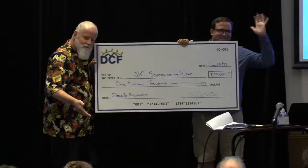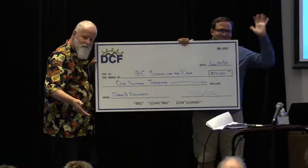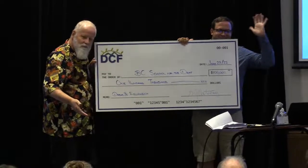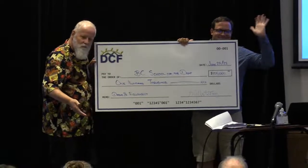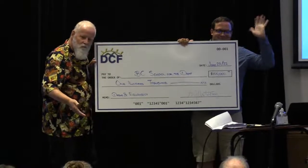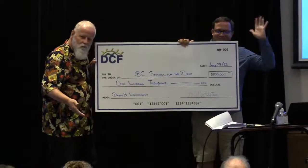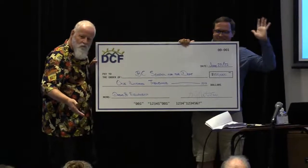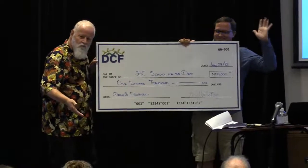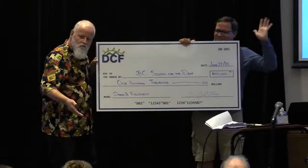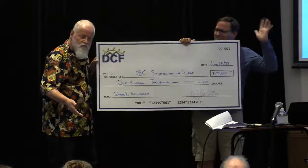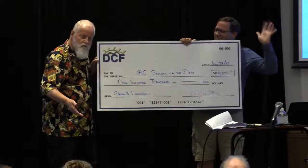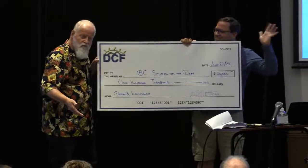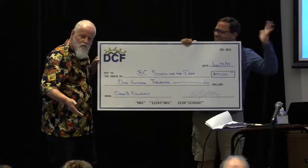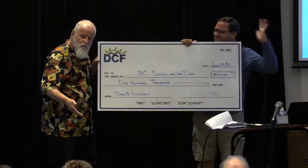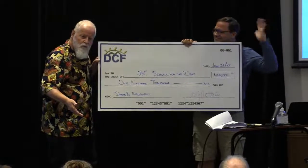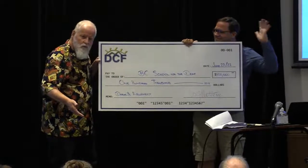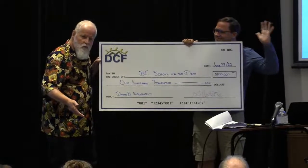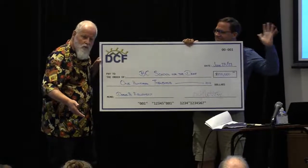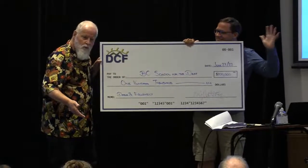$100,000.